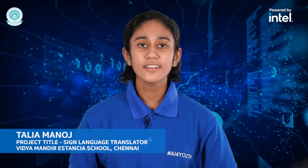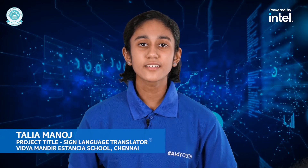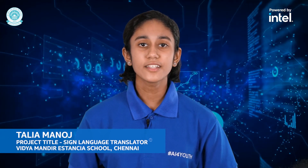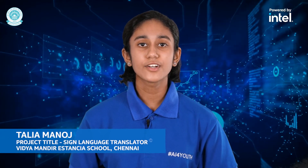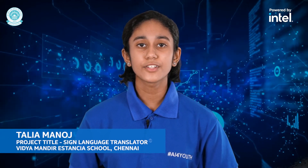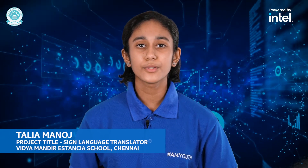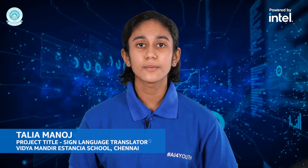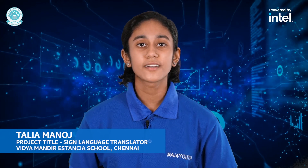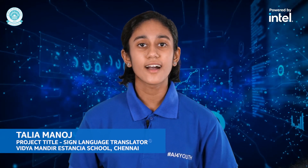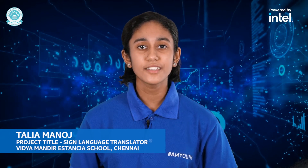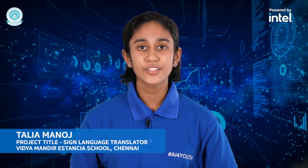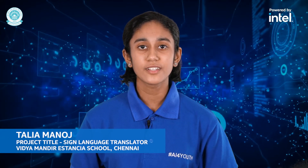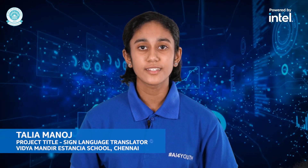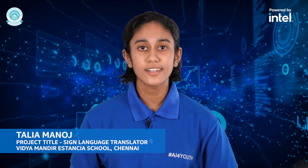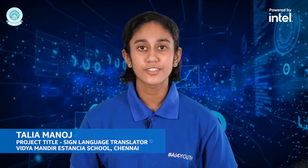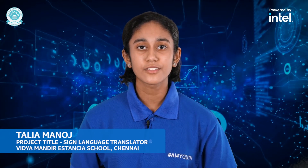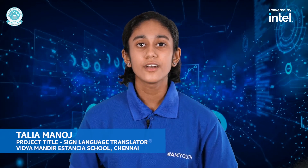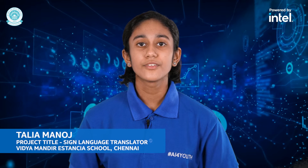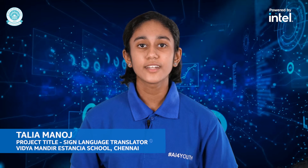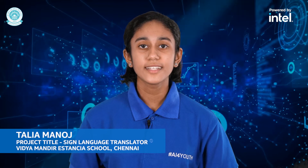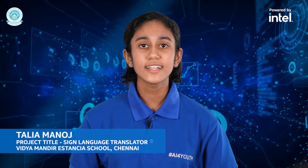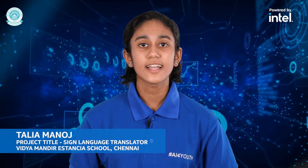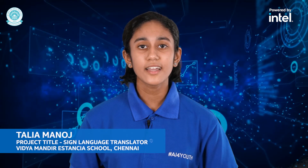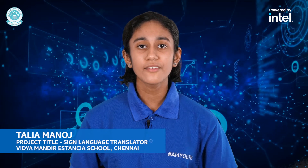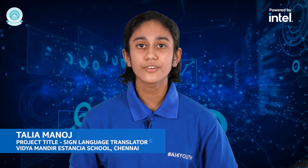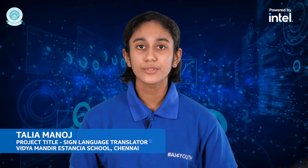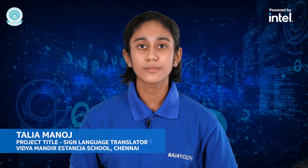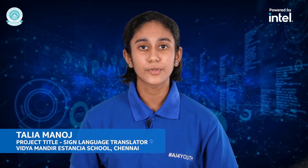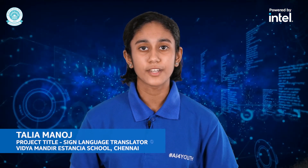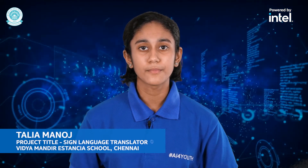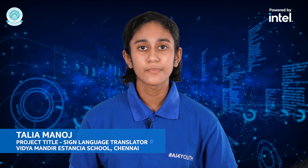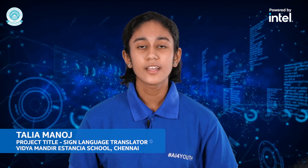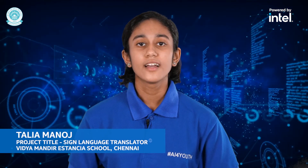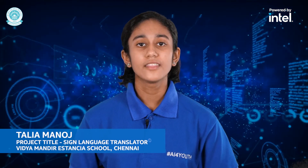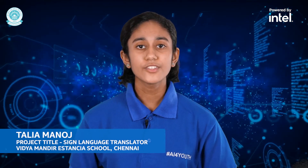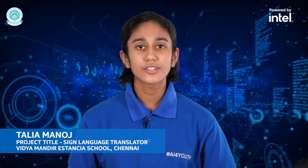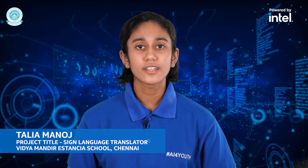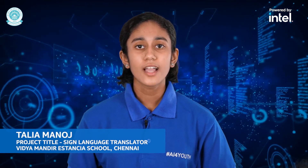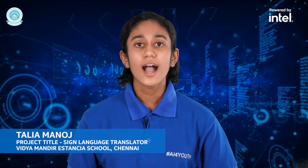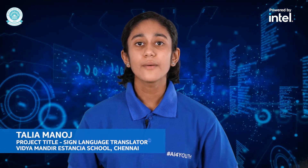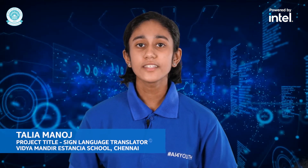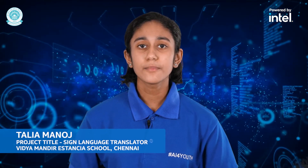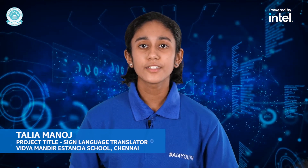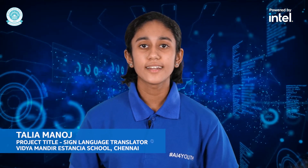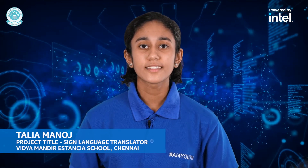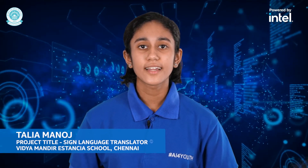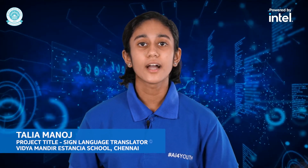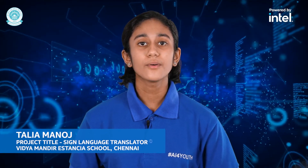recently got to know about artificial intelligence through the Intel AI for Youth program. In this journey, I was able to understand how